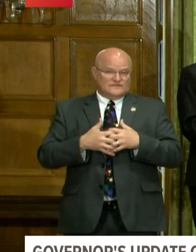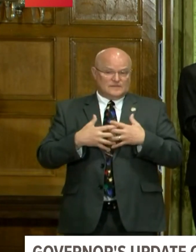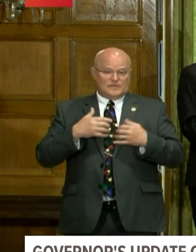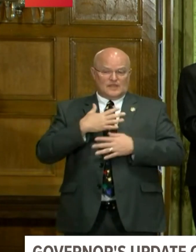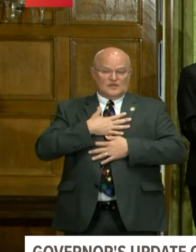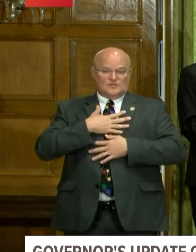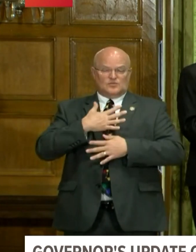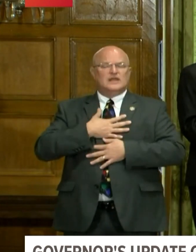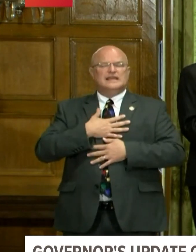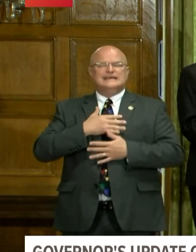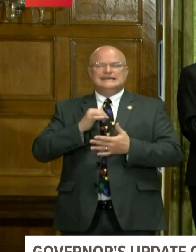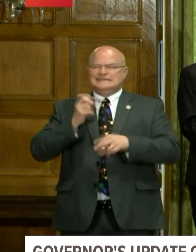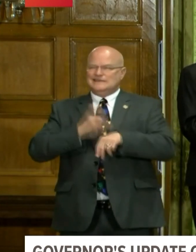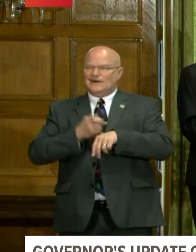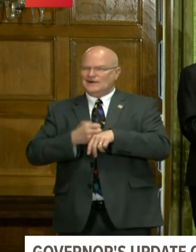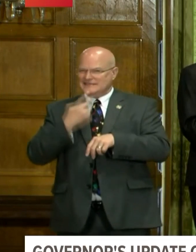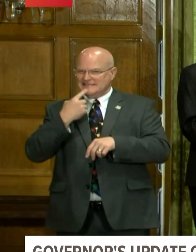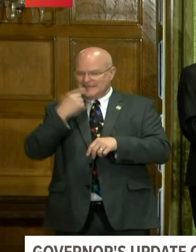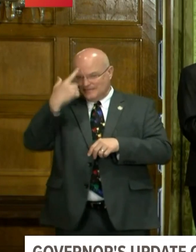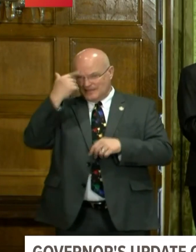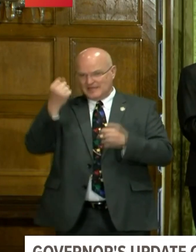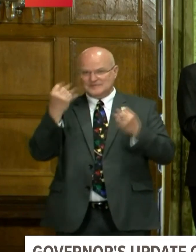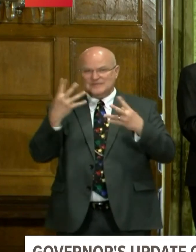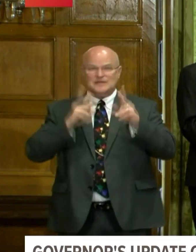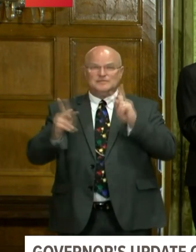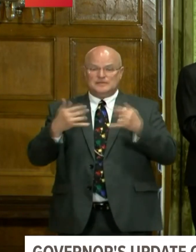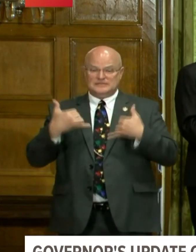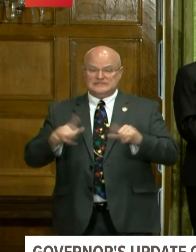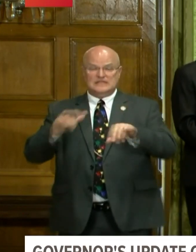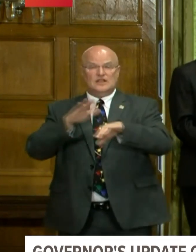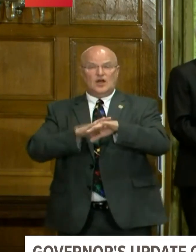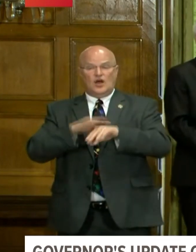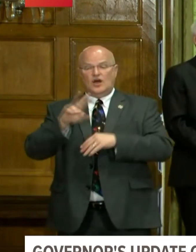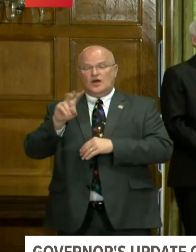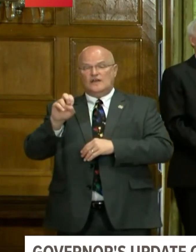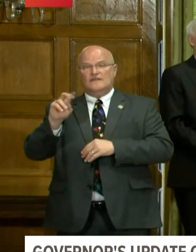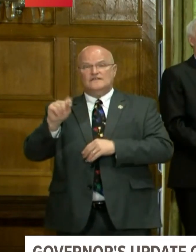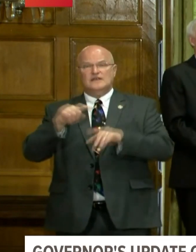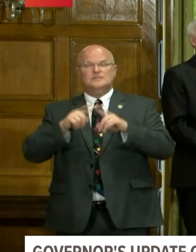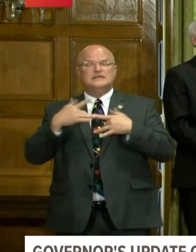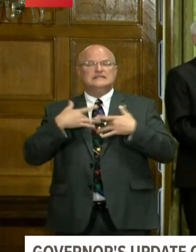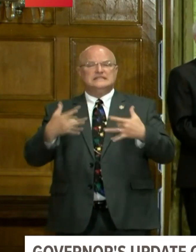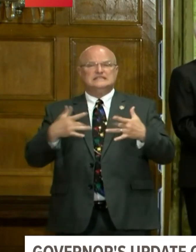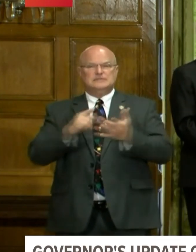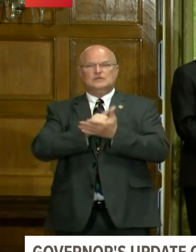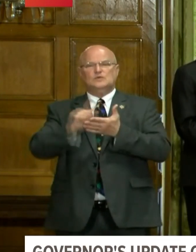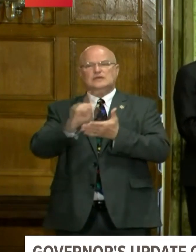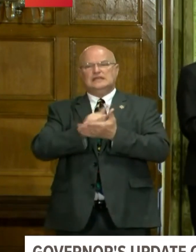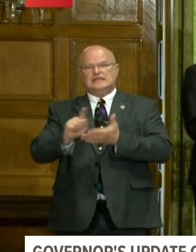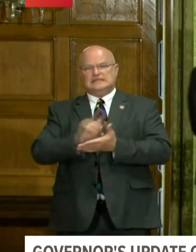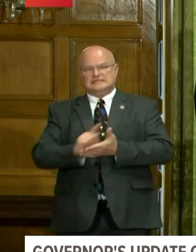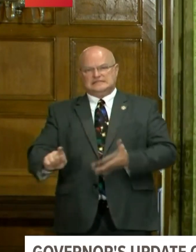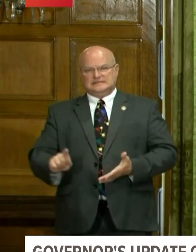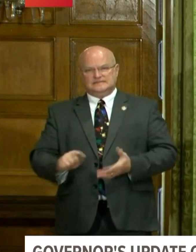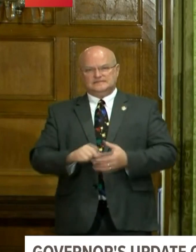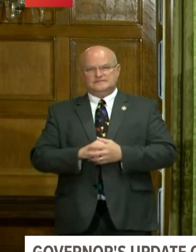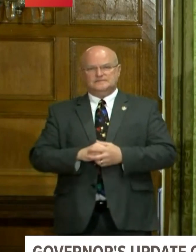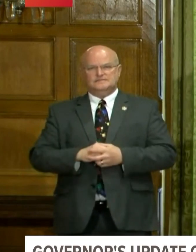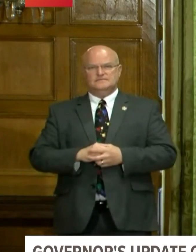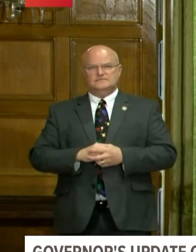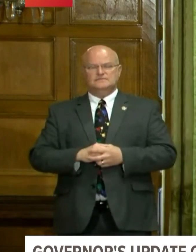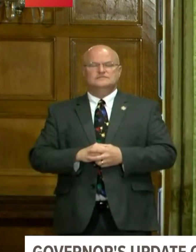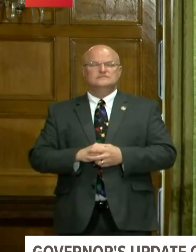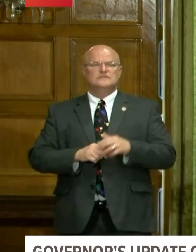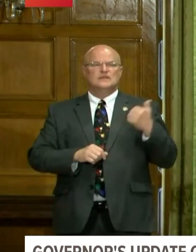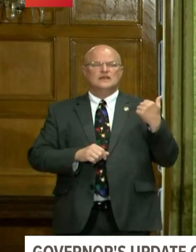also difficult because a lot of folks still are on a vent, but it tends to be weeks. Let's do